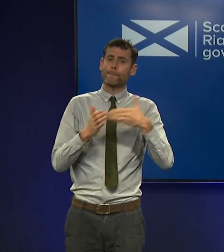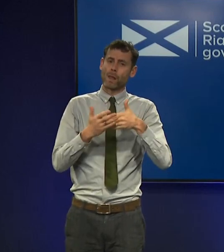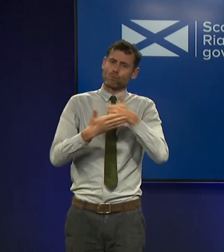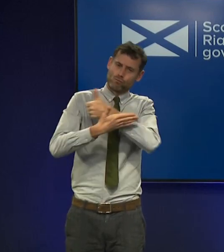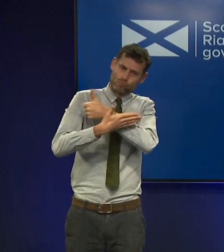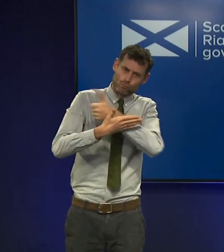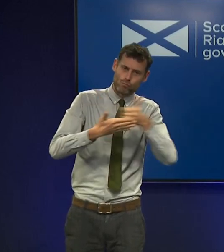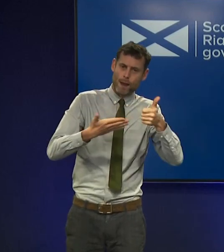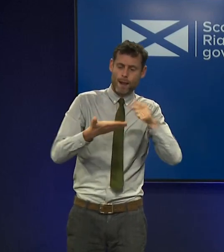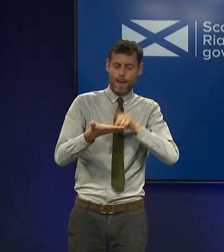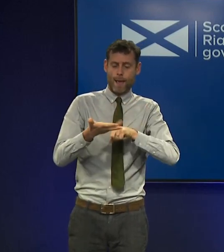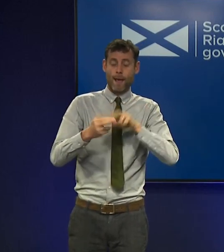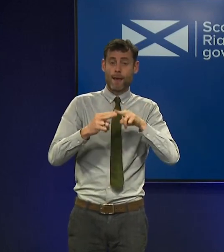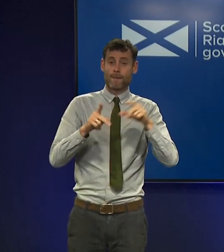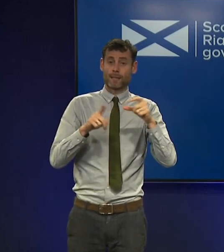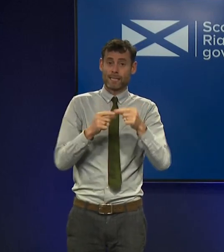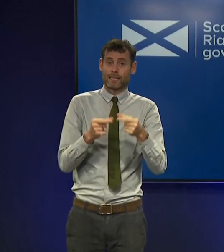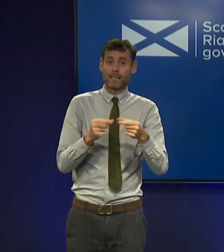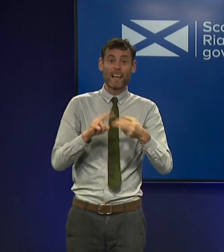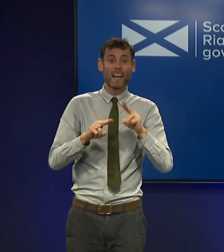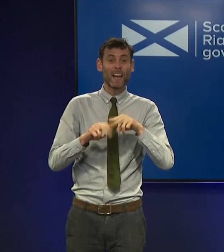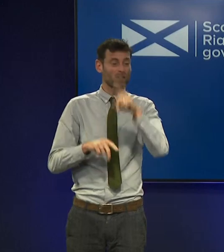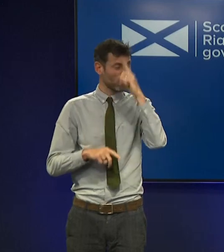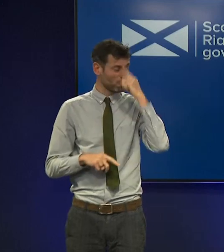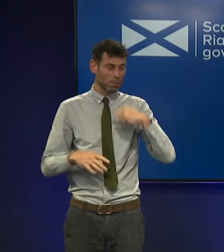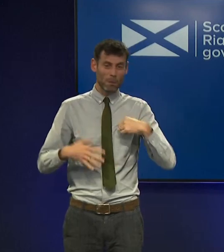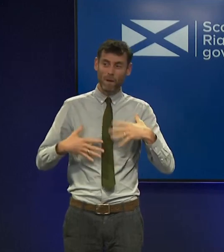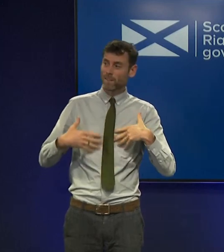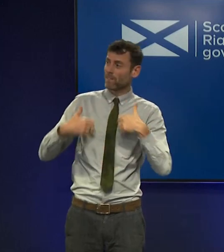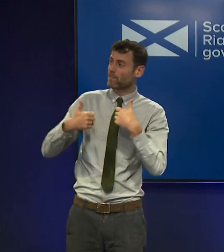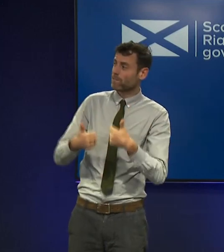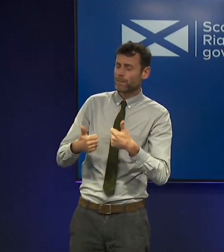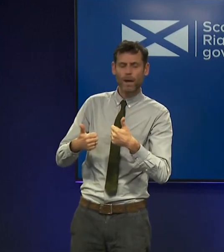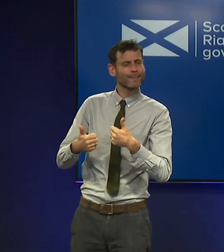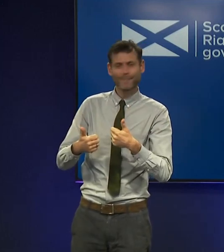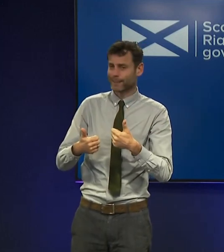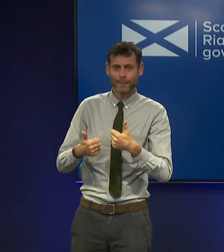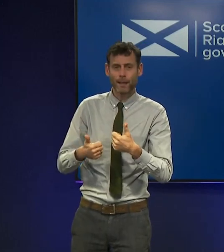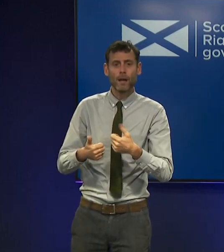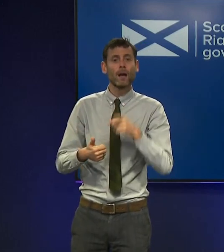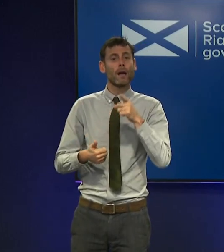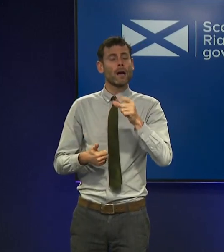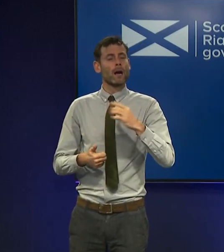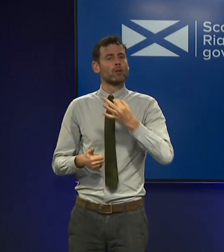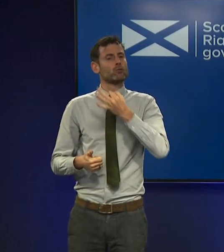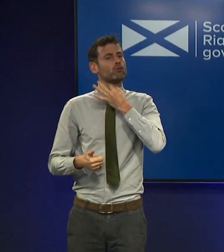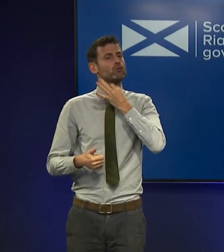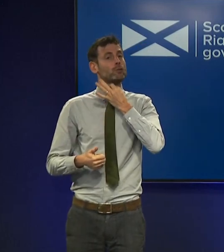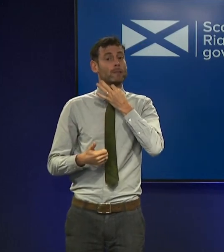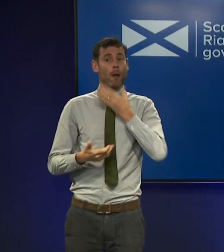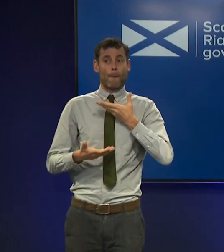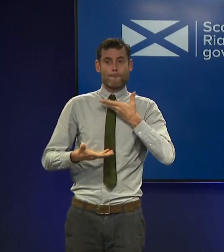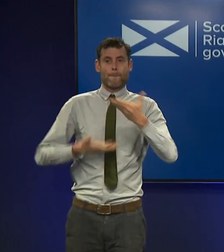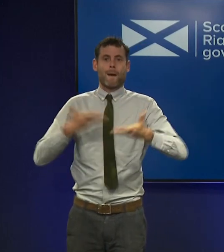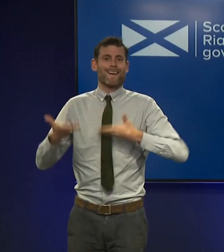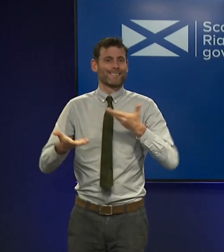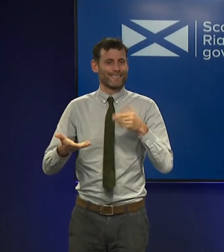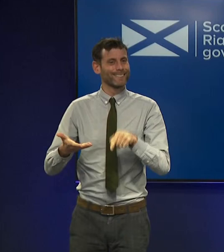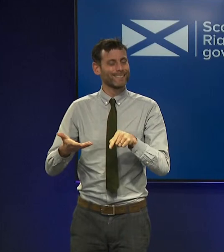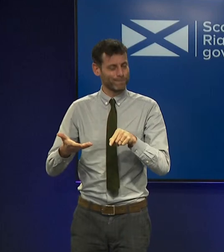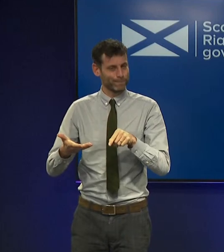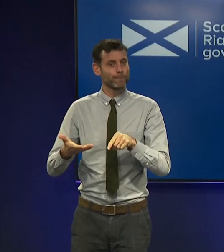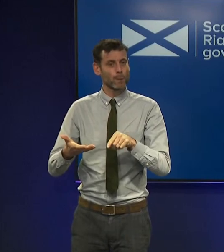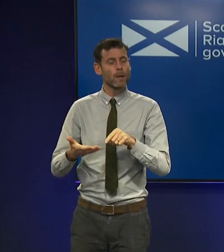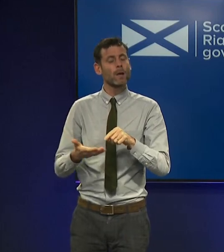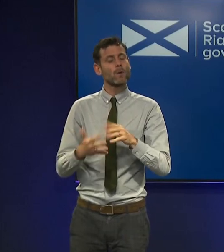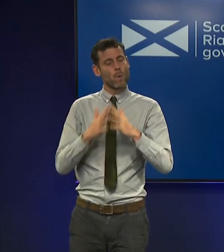testing, even if you feel fine. And as I said, before you go and mix with anybody else, because that means if you are asymptomatic but